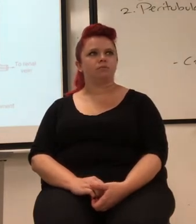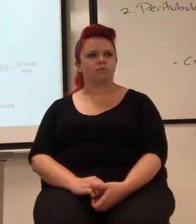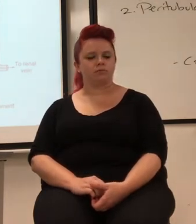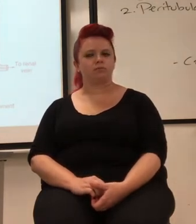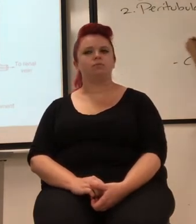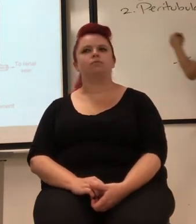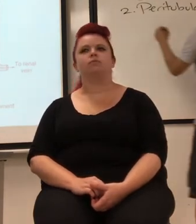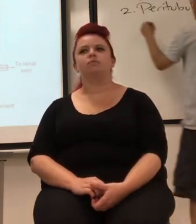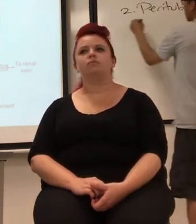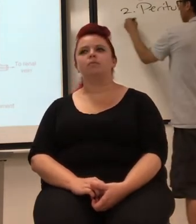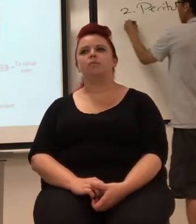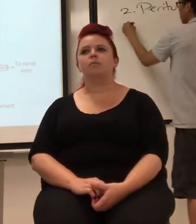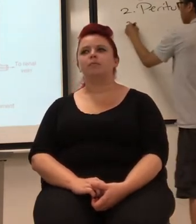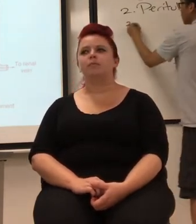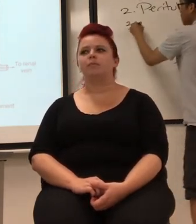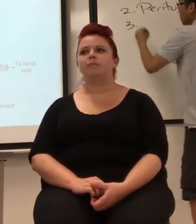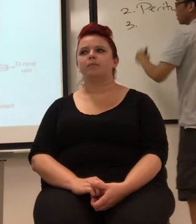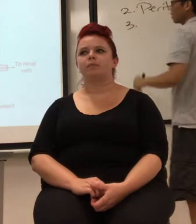And